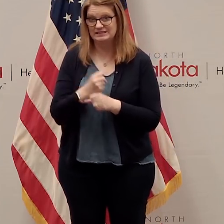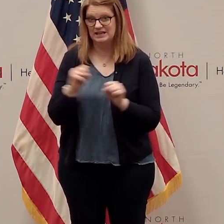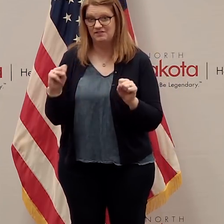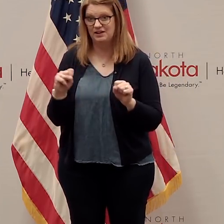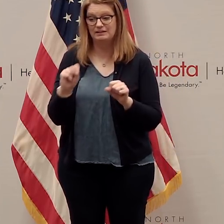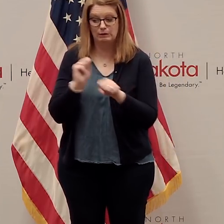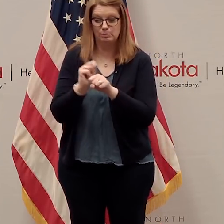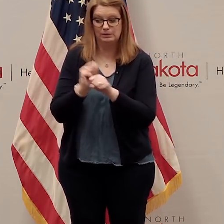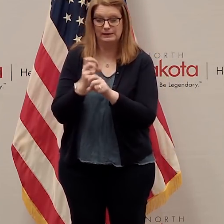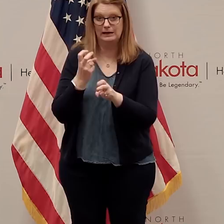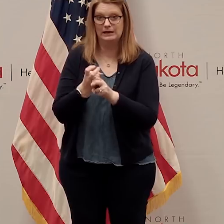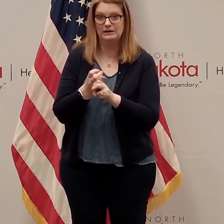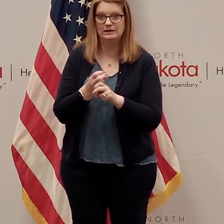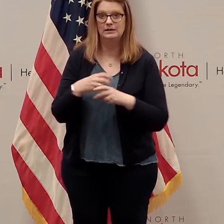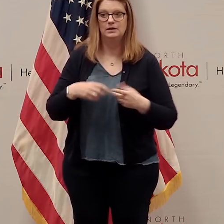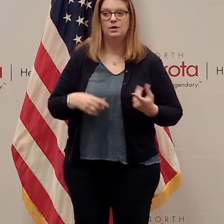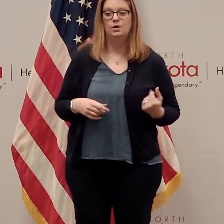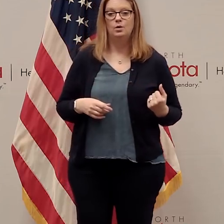has been